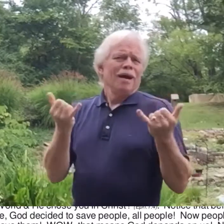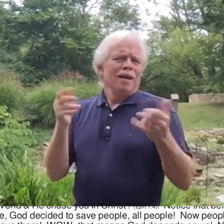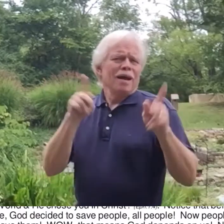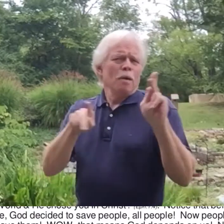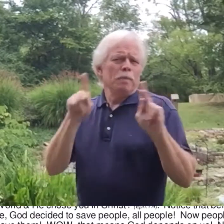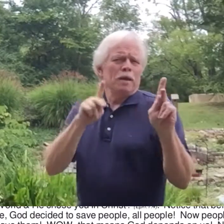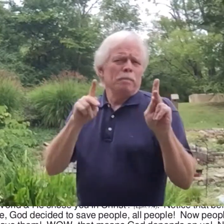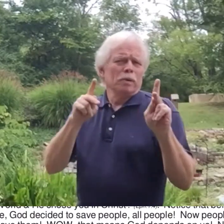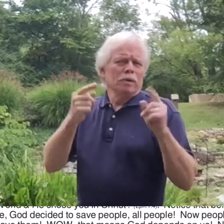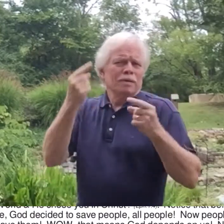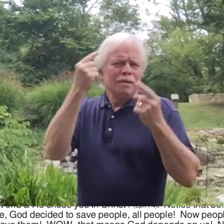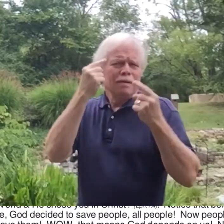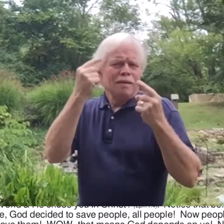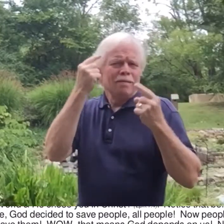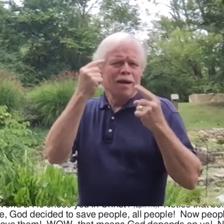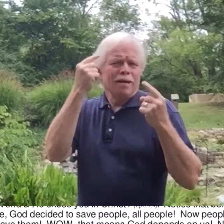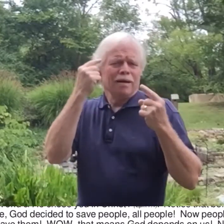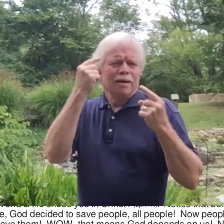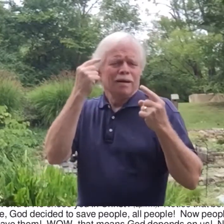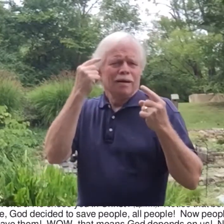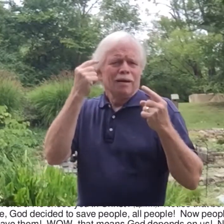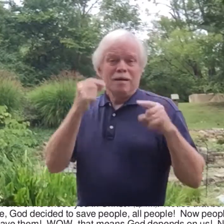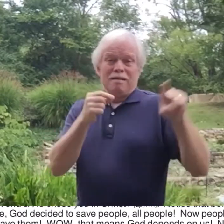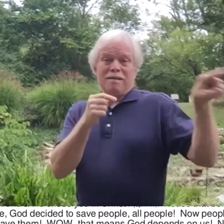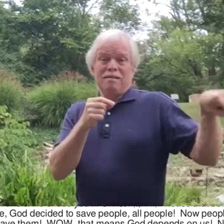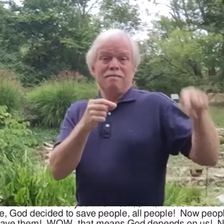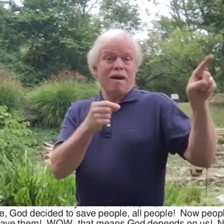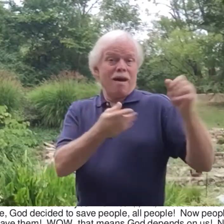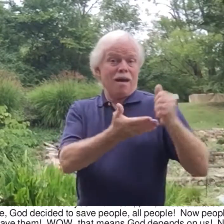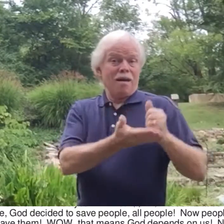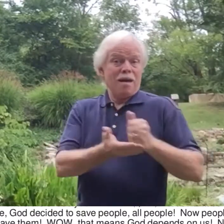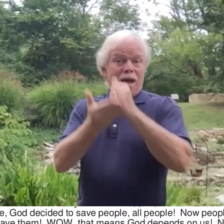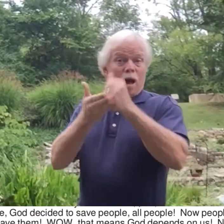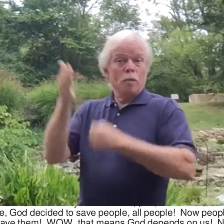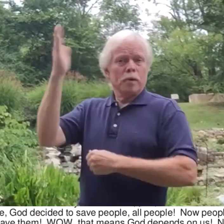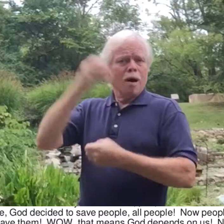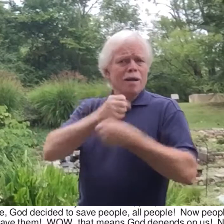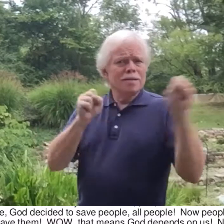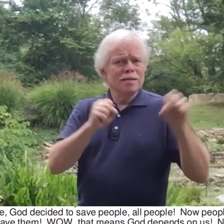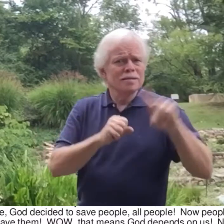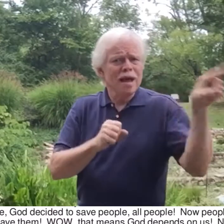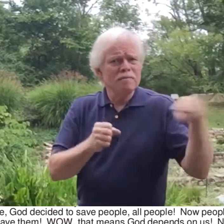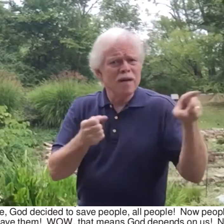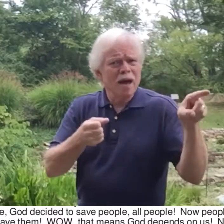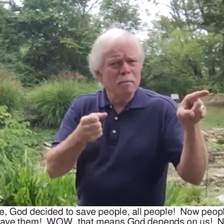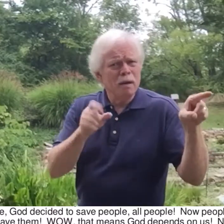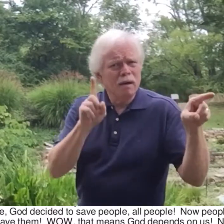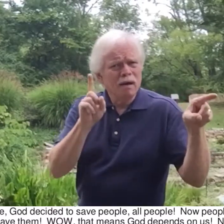And now people think that they help God save them?